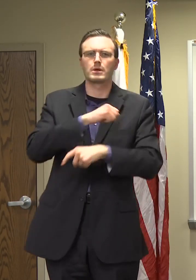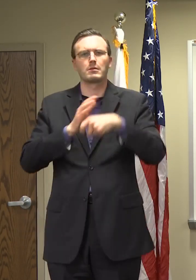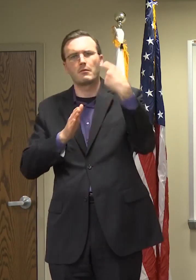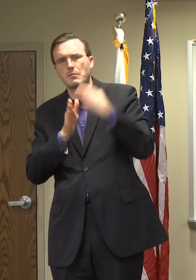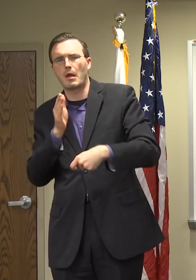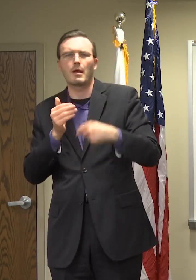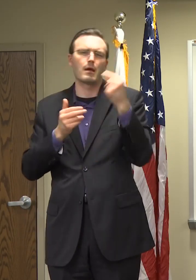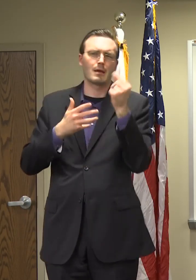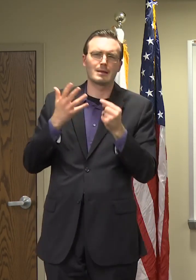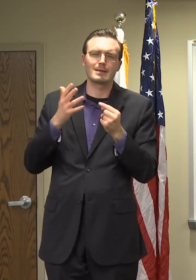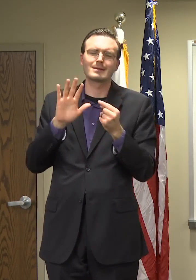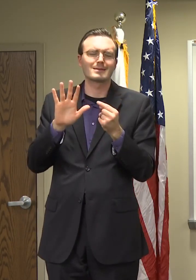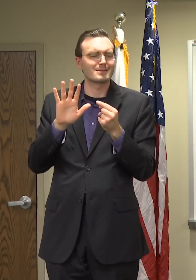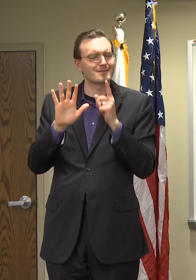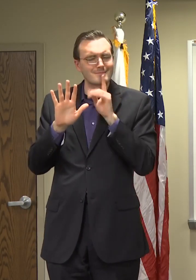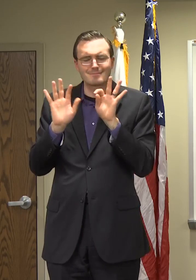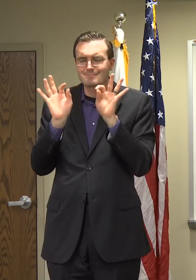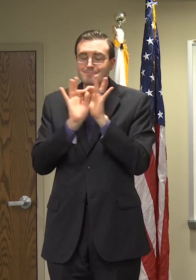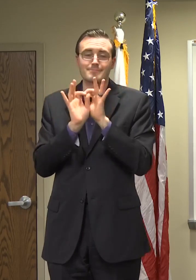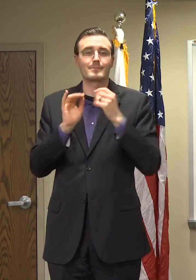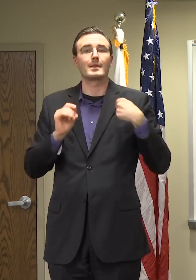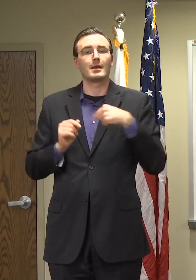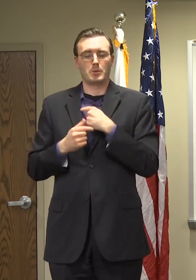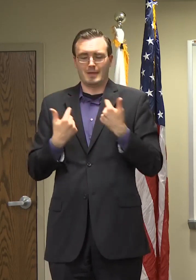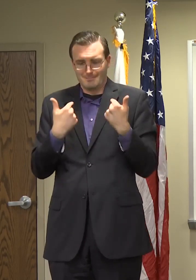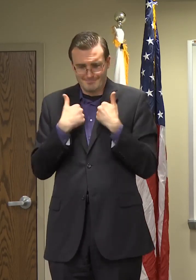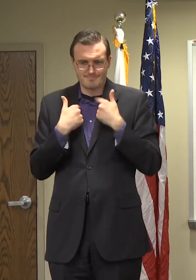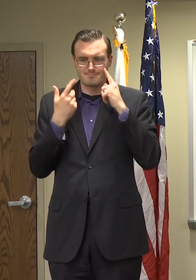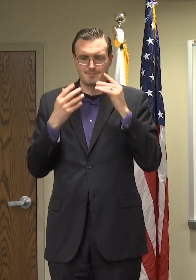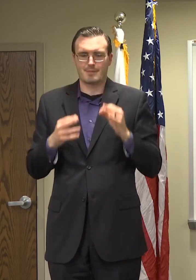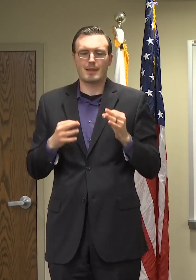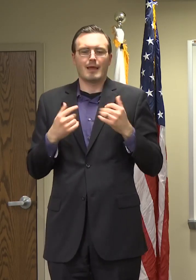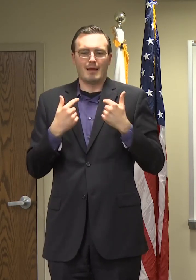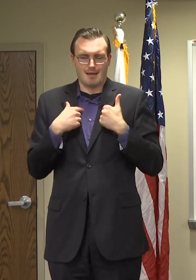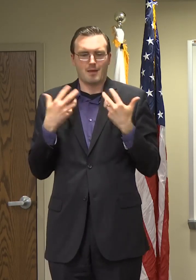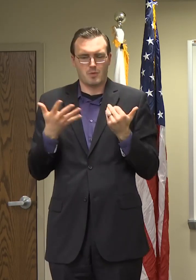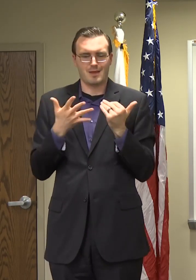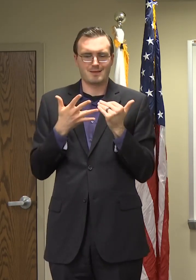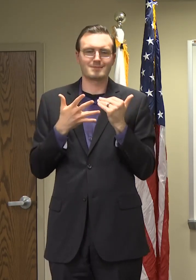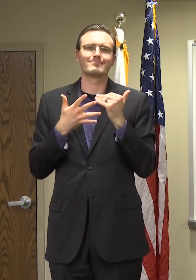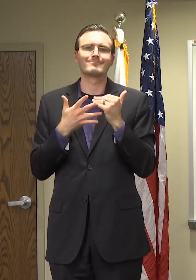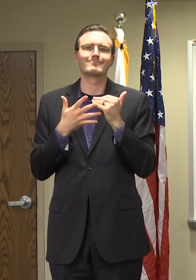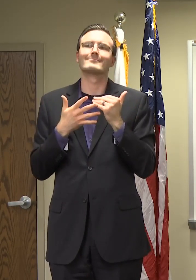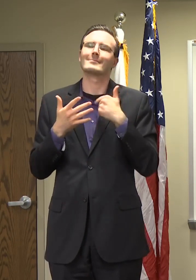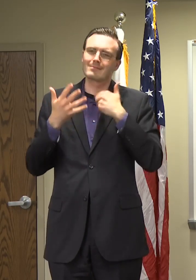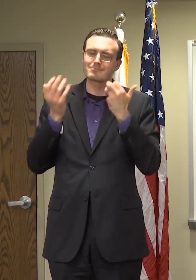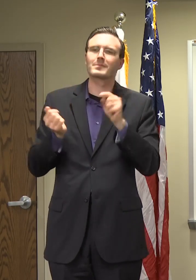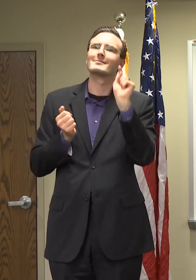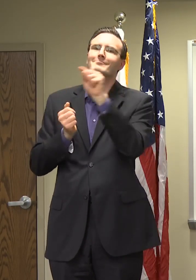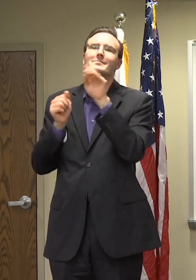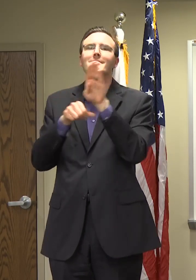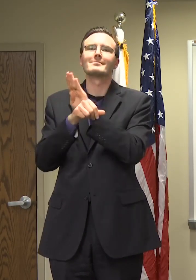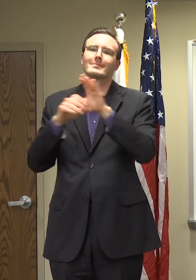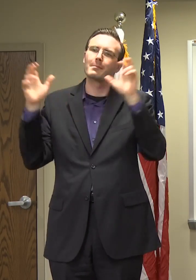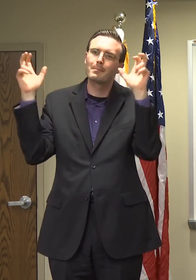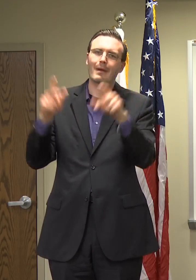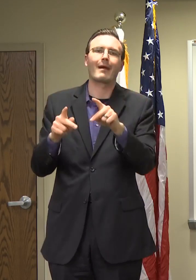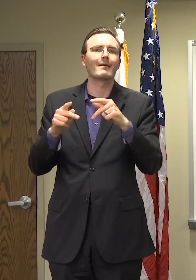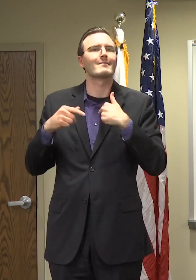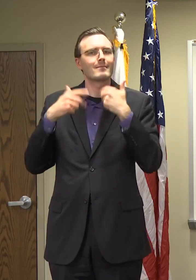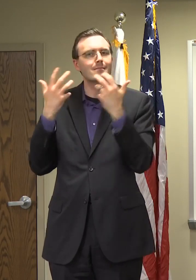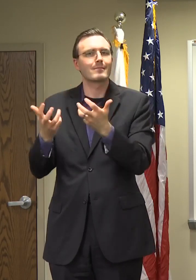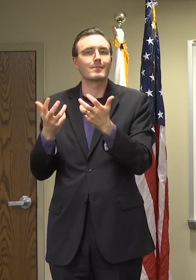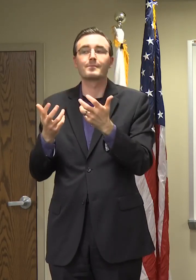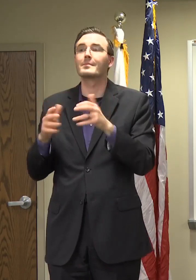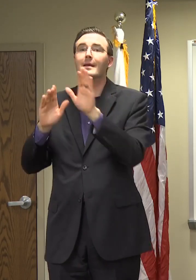we have to decide that we want to move into the next phase, that we want to be able to restore our businesses, that we want our children to be able to return